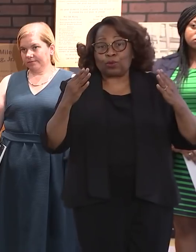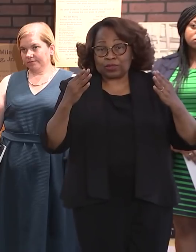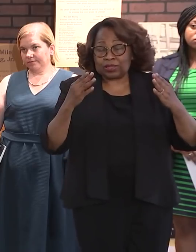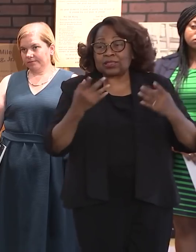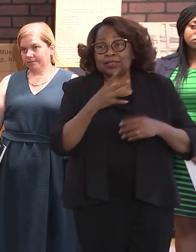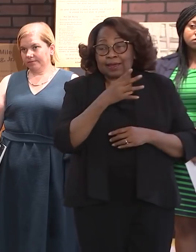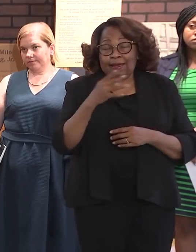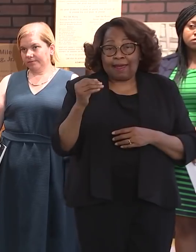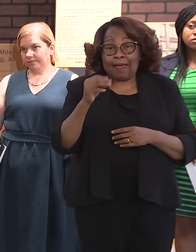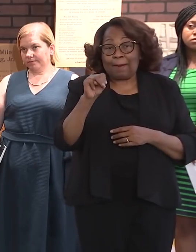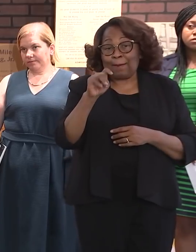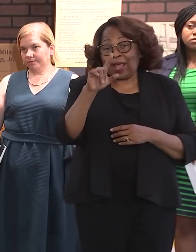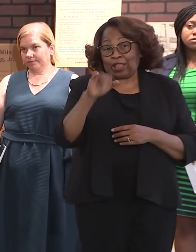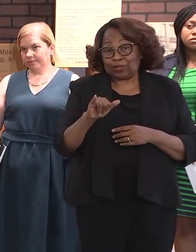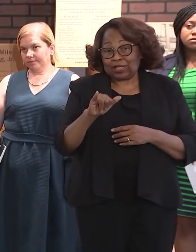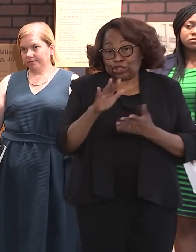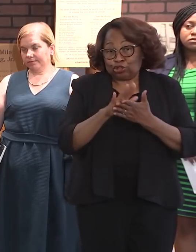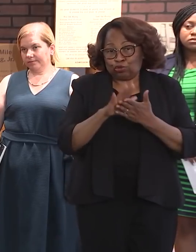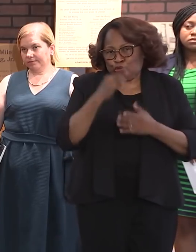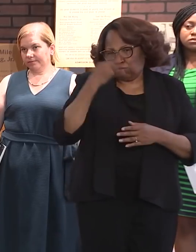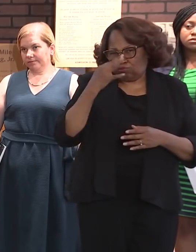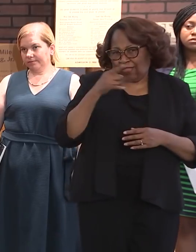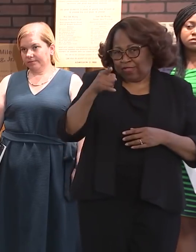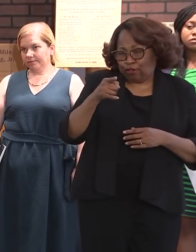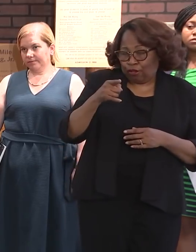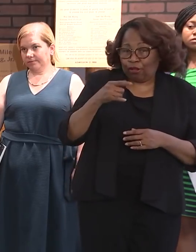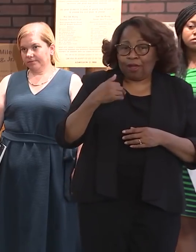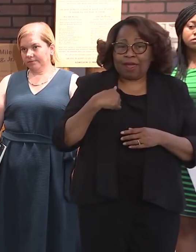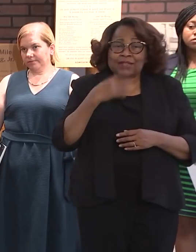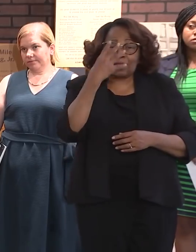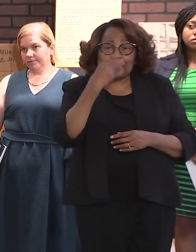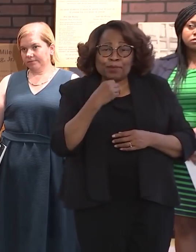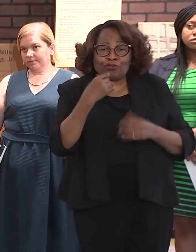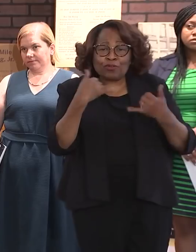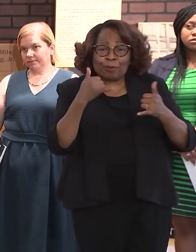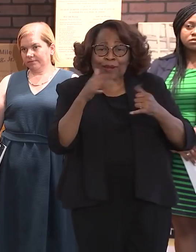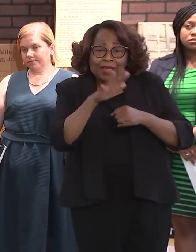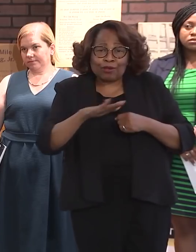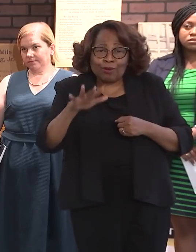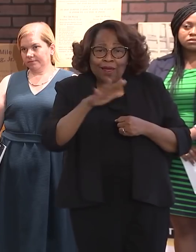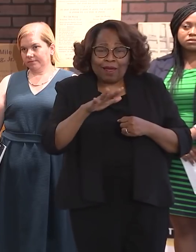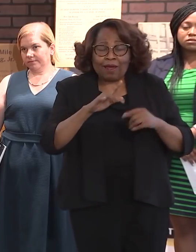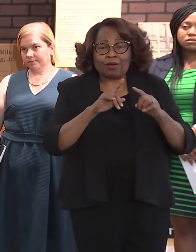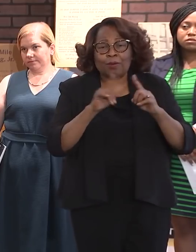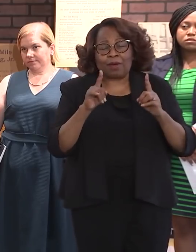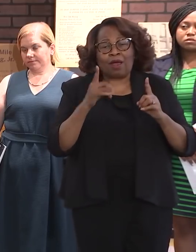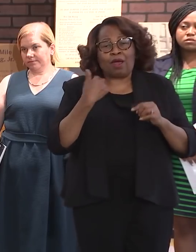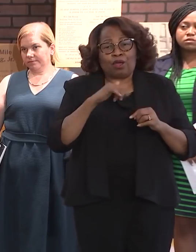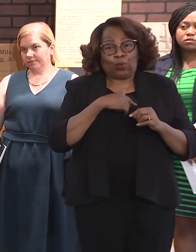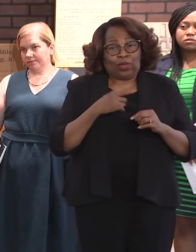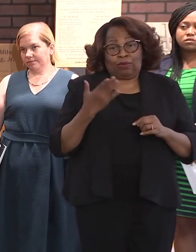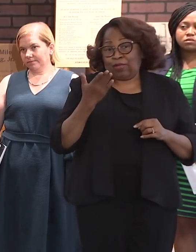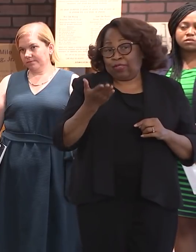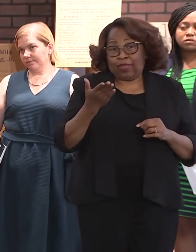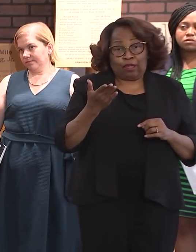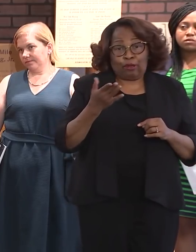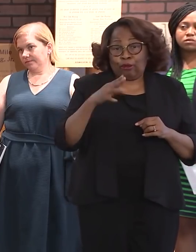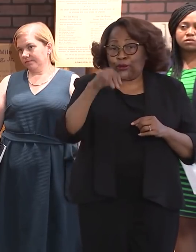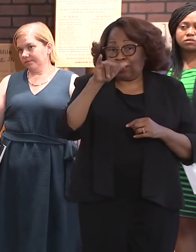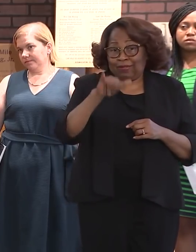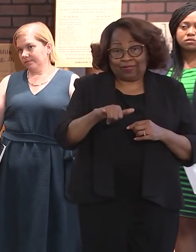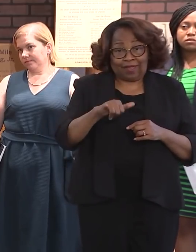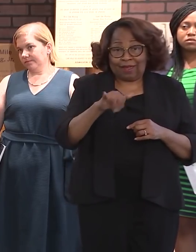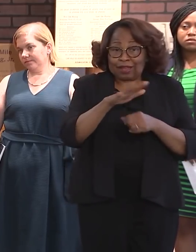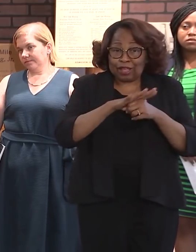institution, the Melody School that's right there that now has a beautiful playground. But we've been there in that